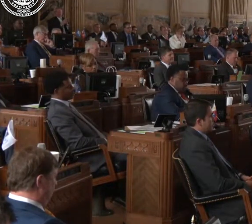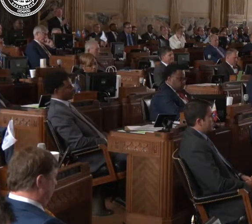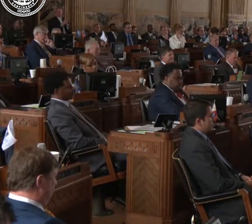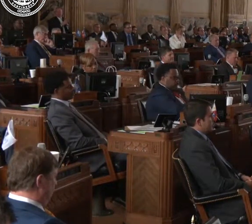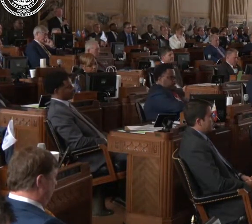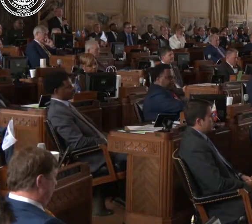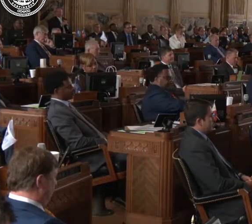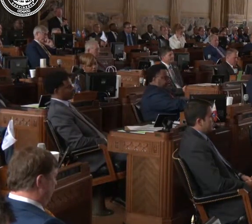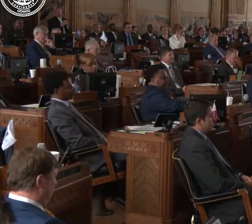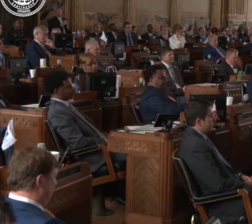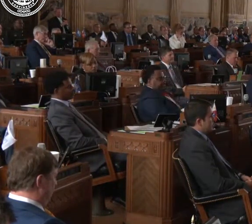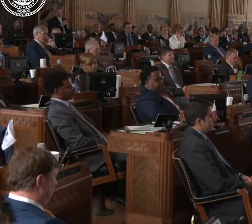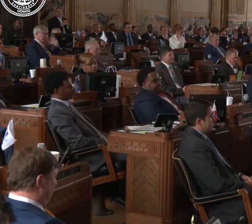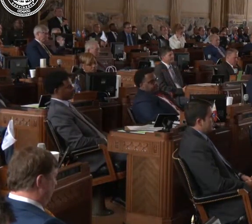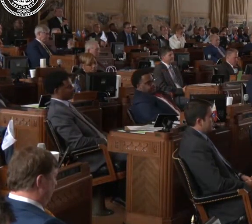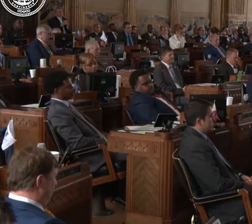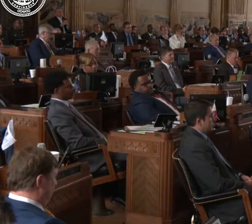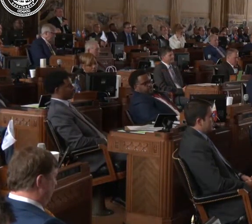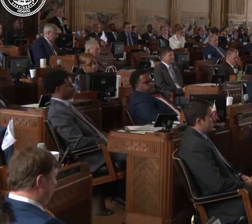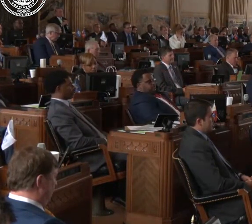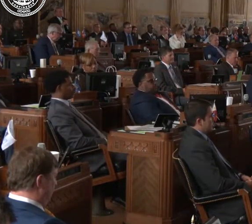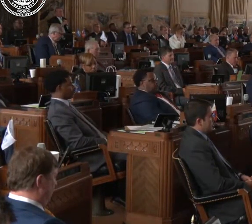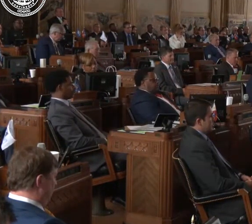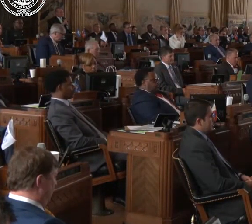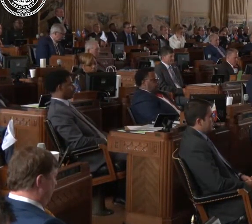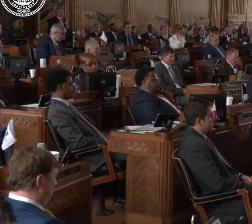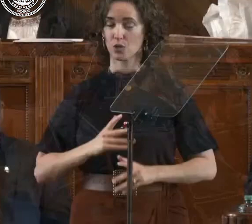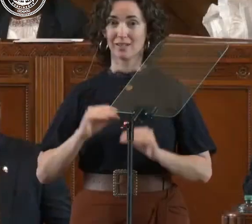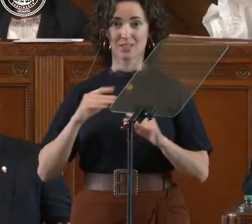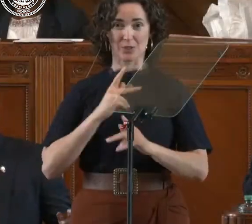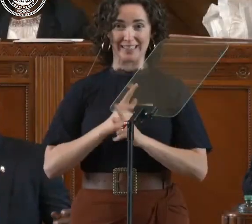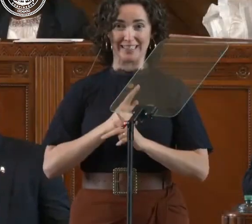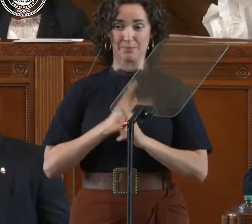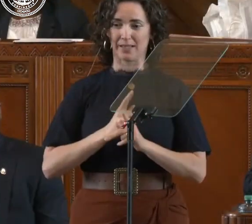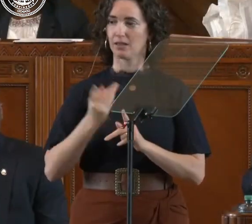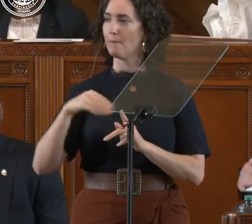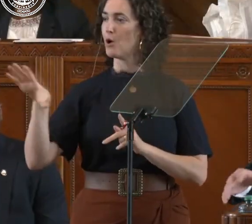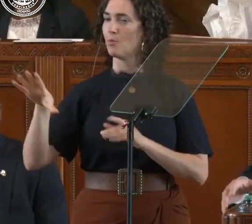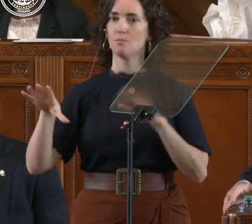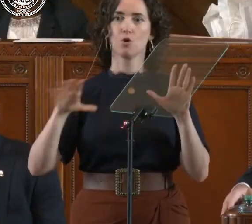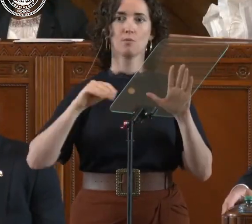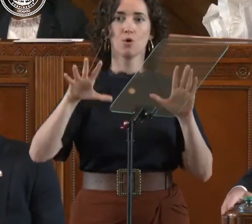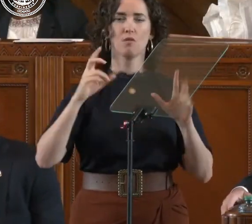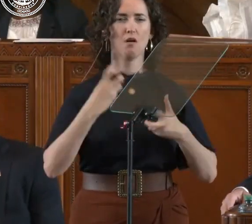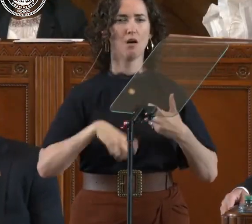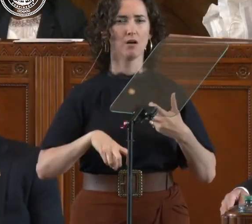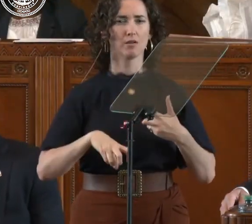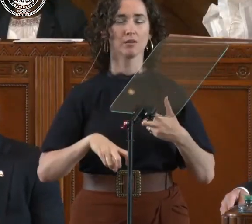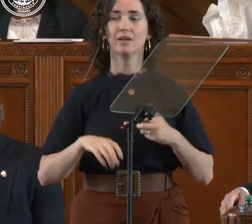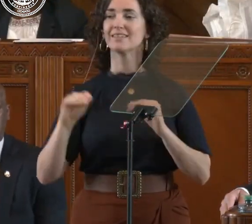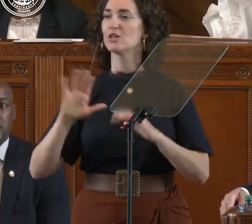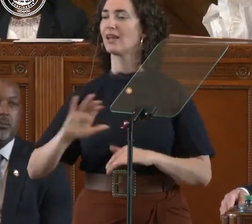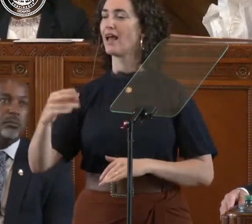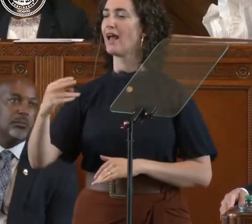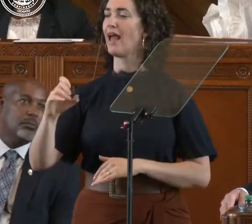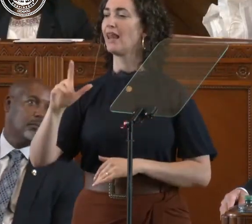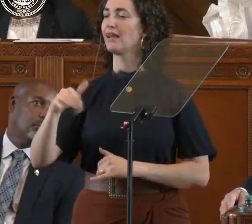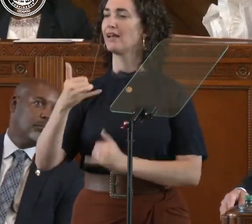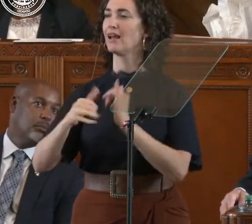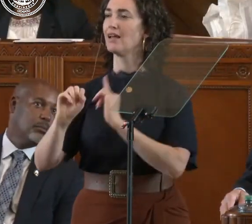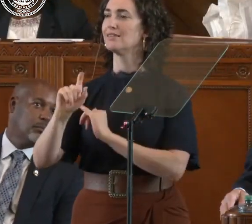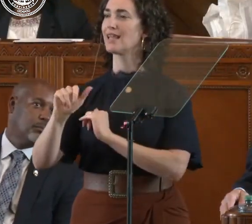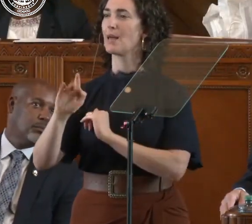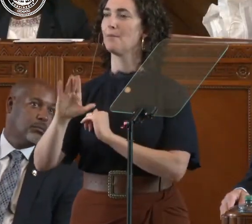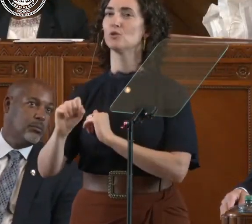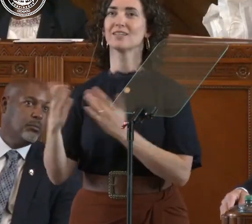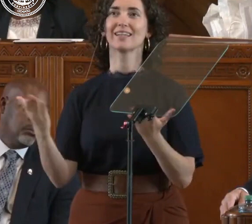competition with neighboring states to keep the teachers that we have. Teachers like Haley Staples, who